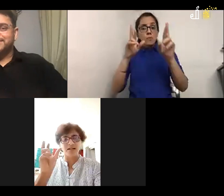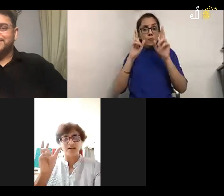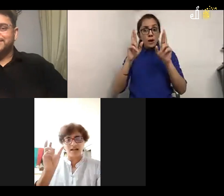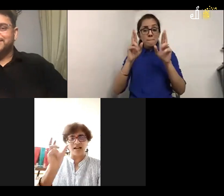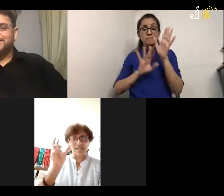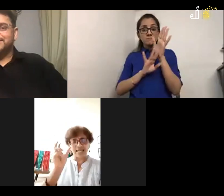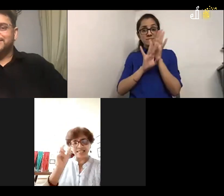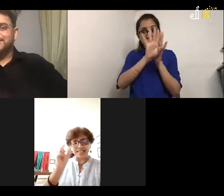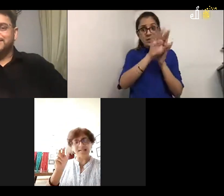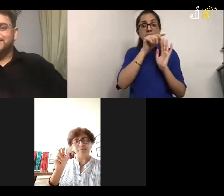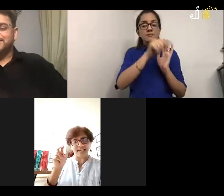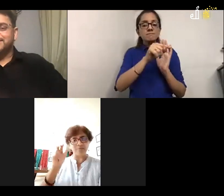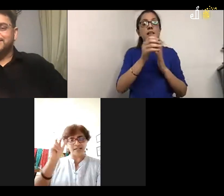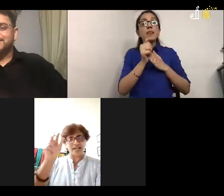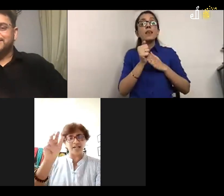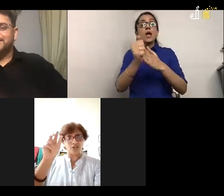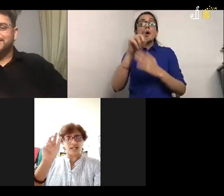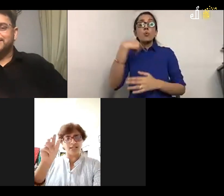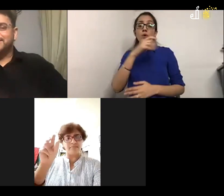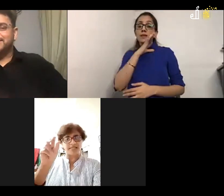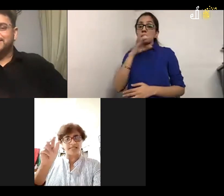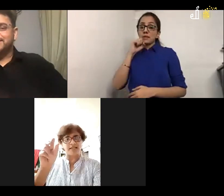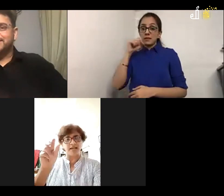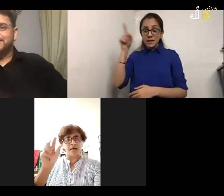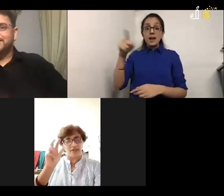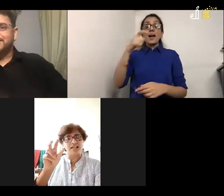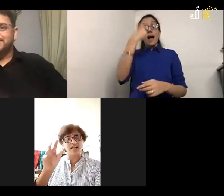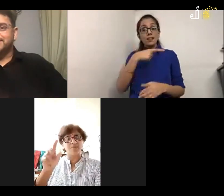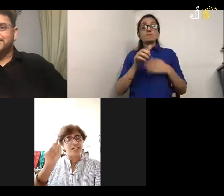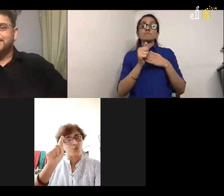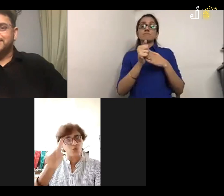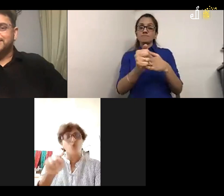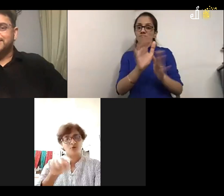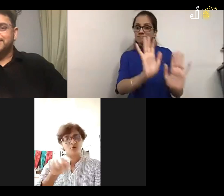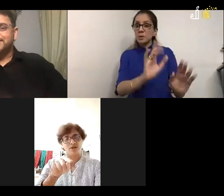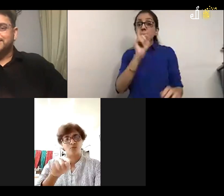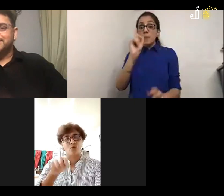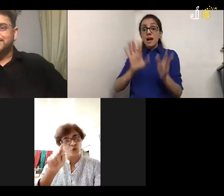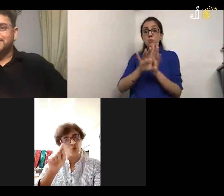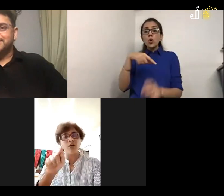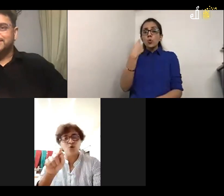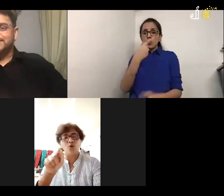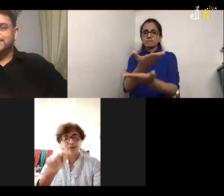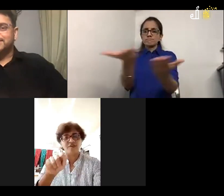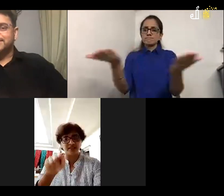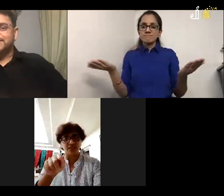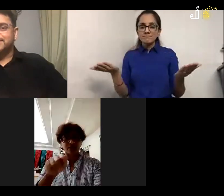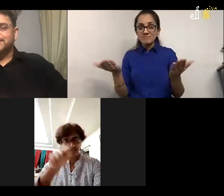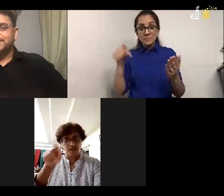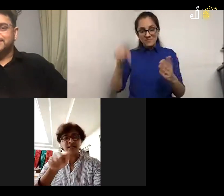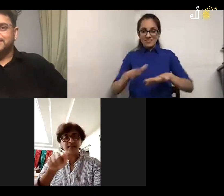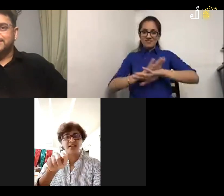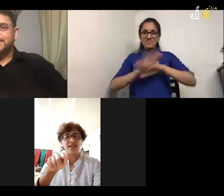Million is led by Enable India and Dr. Alim, basically. But Here a Million is you. What you will do after